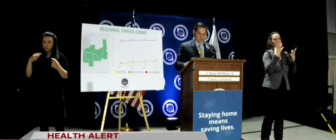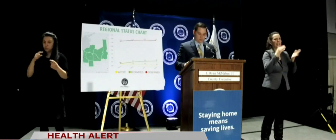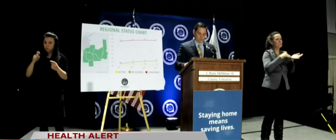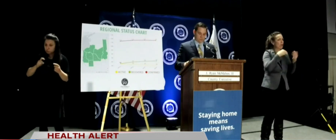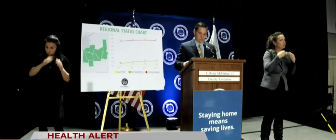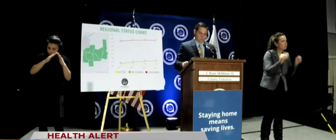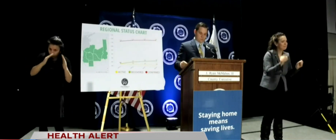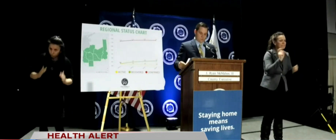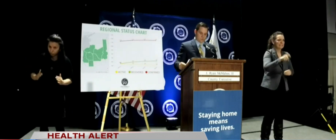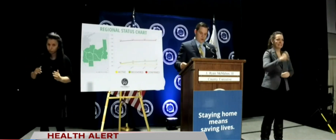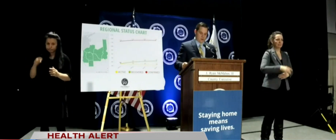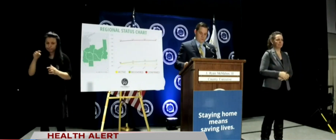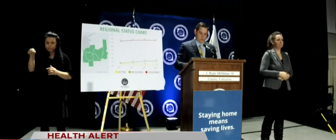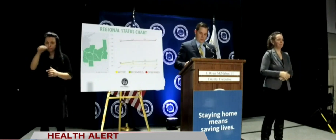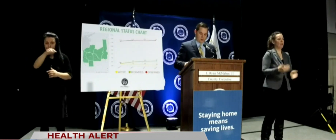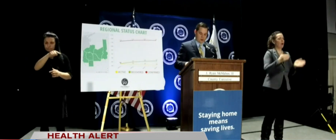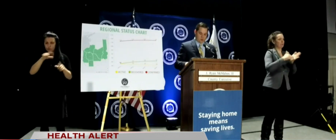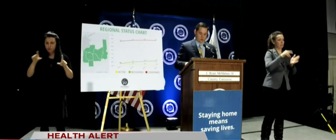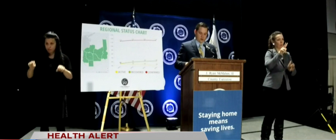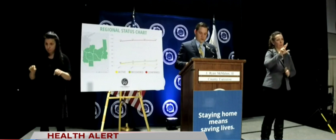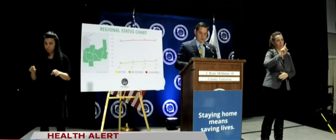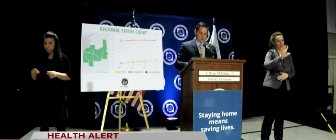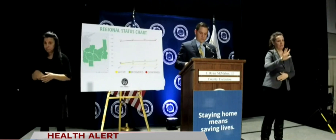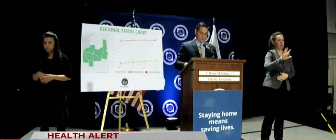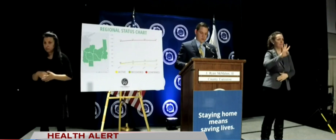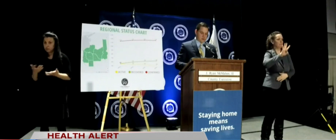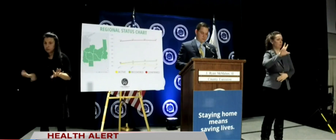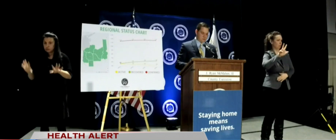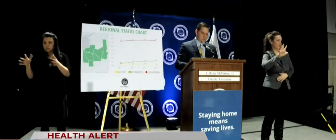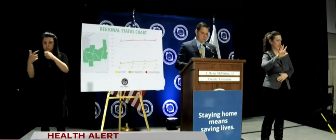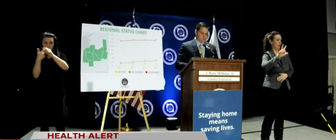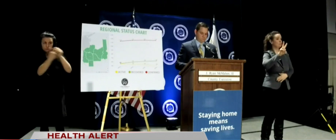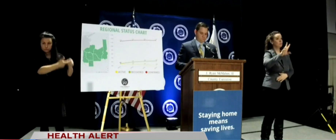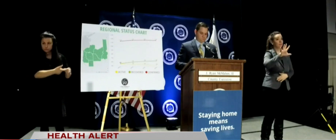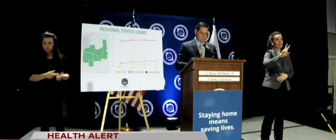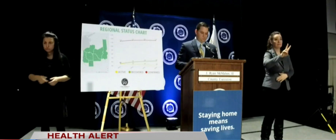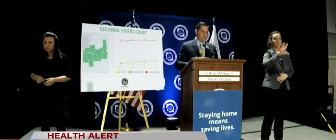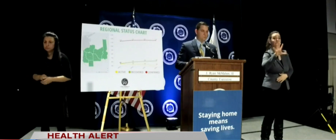315-435-2525. Okay. What questions do individuals have?